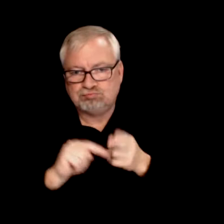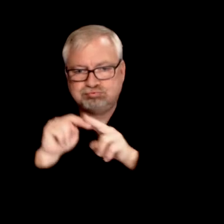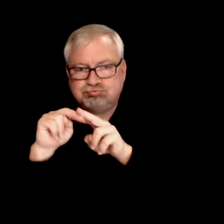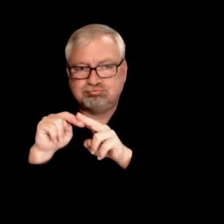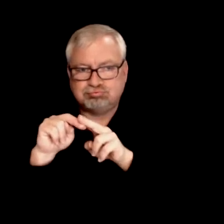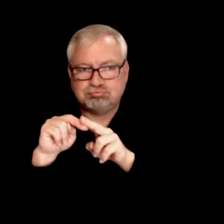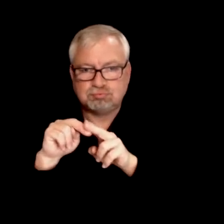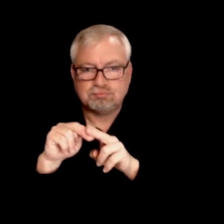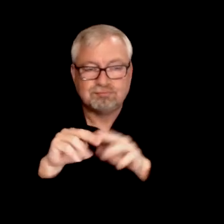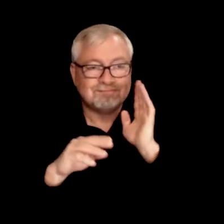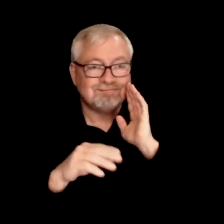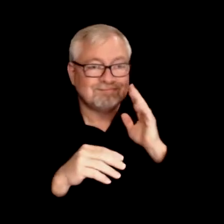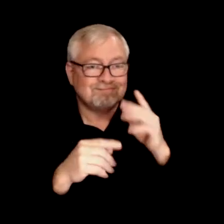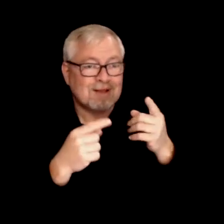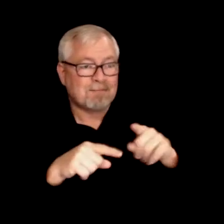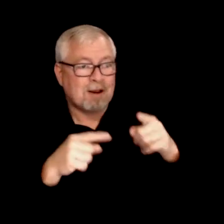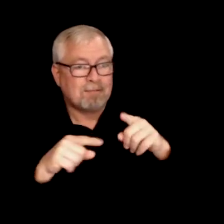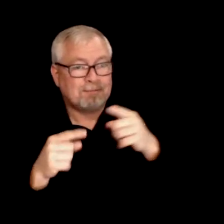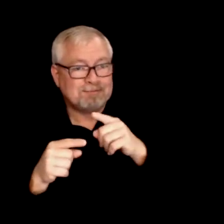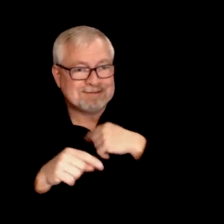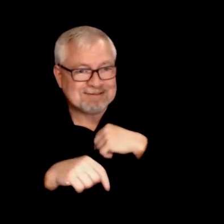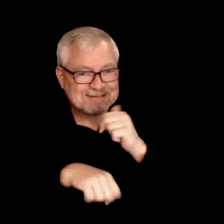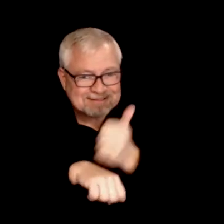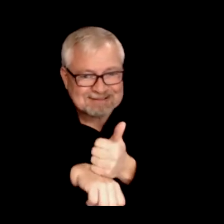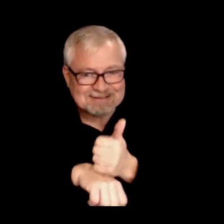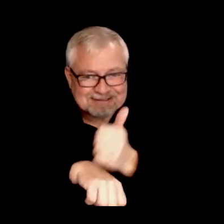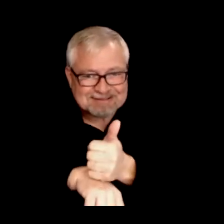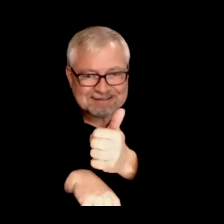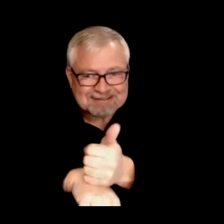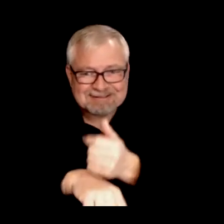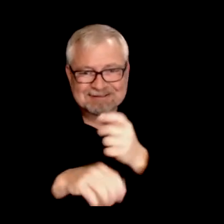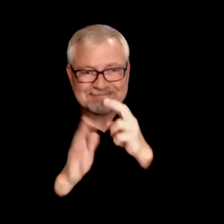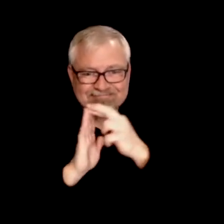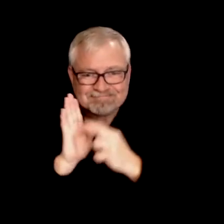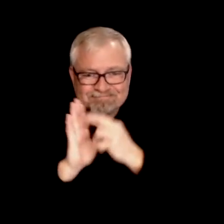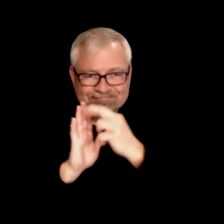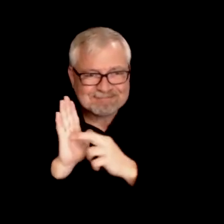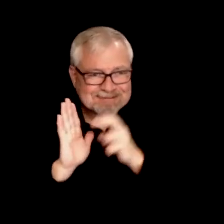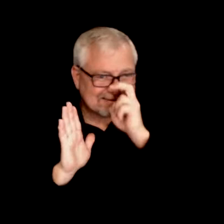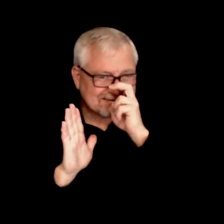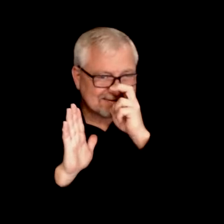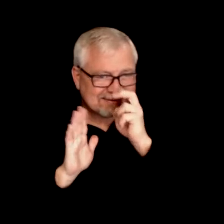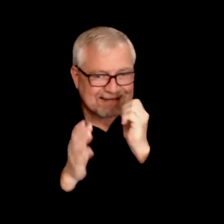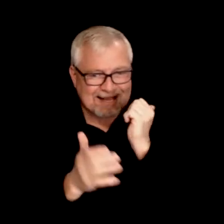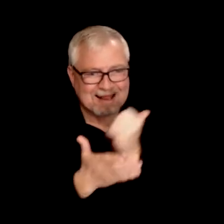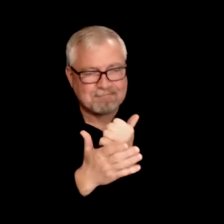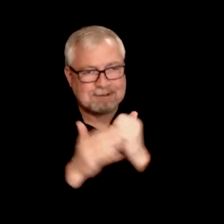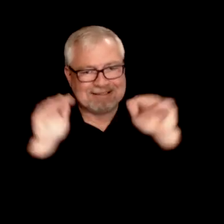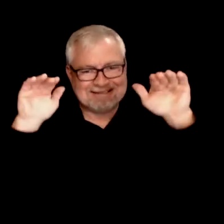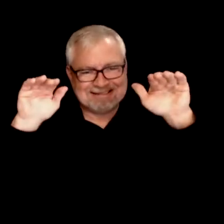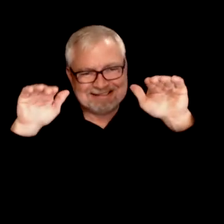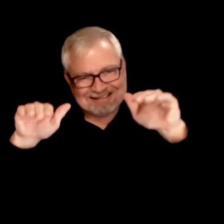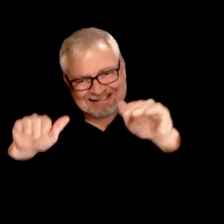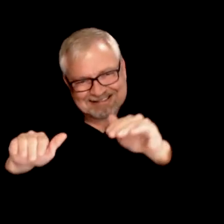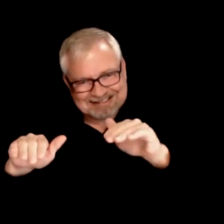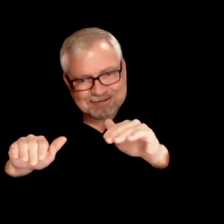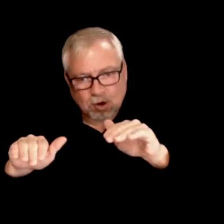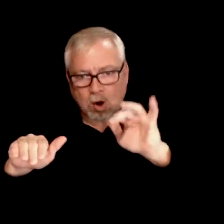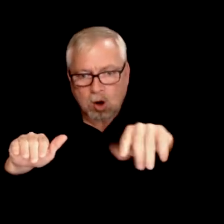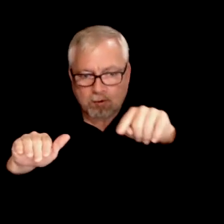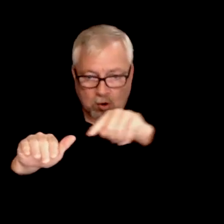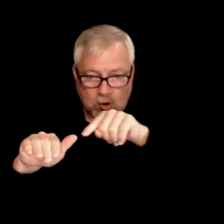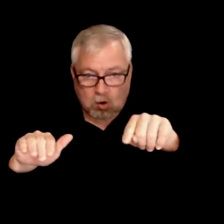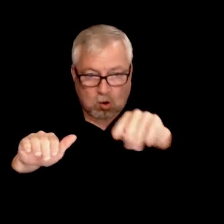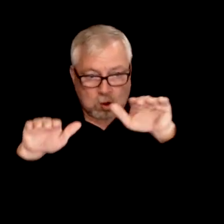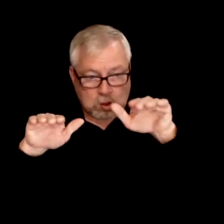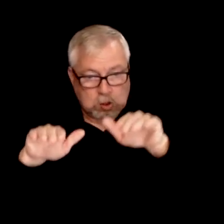disease and to bring the trajectory of this pandemic down have had some positive effects. And that's because of the hard work that